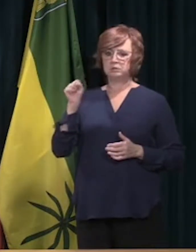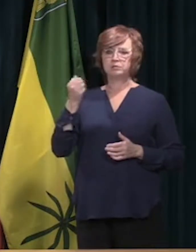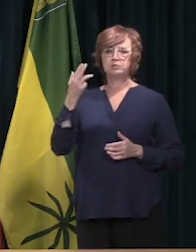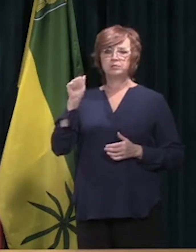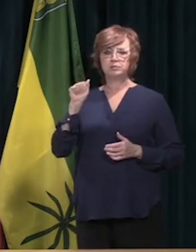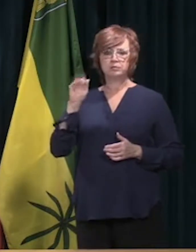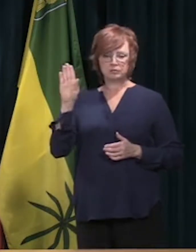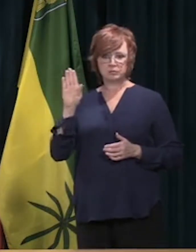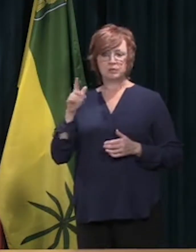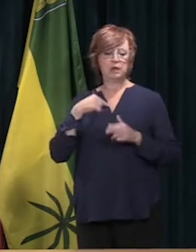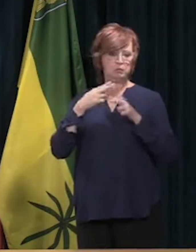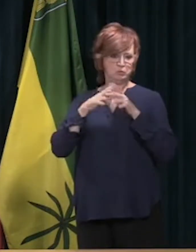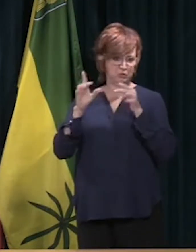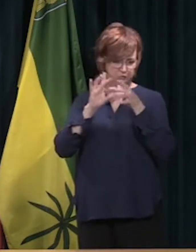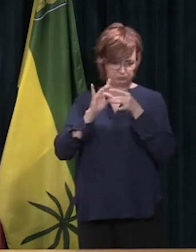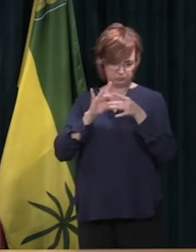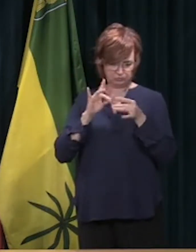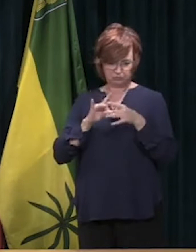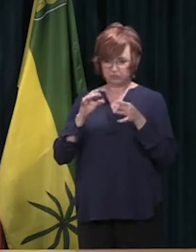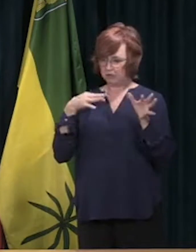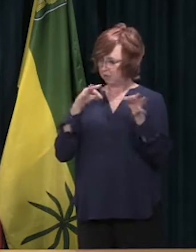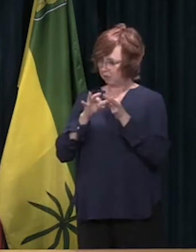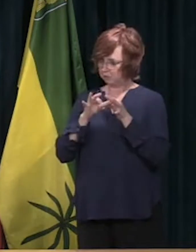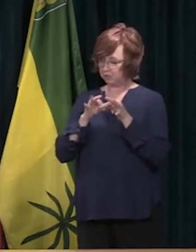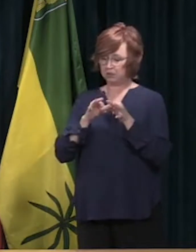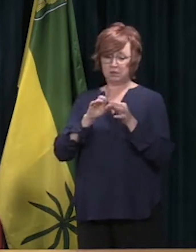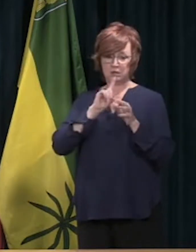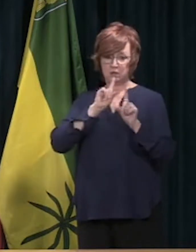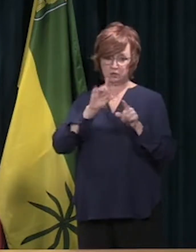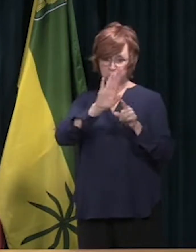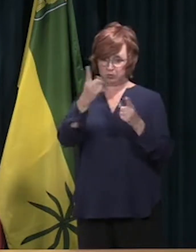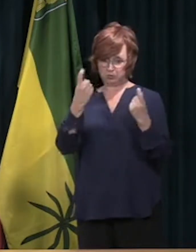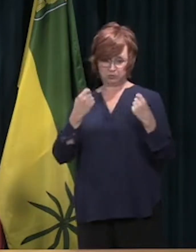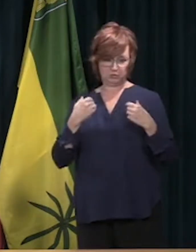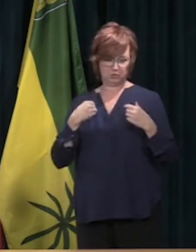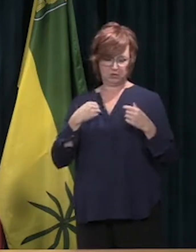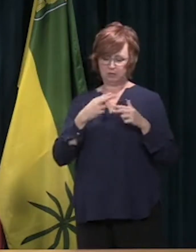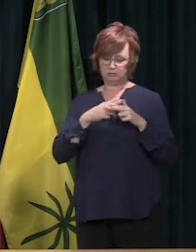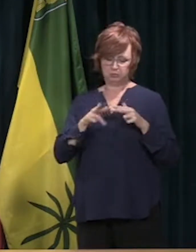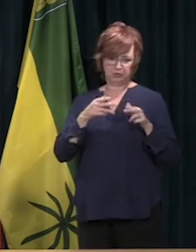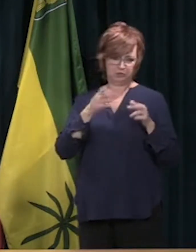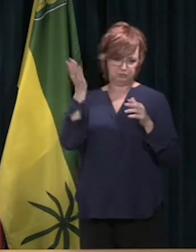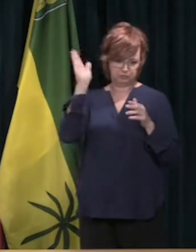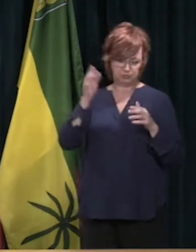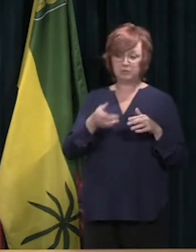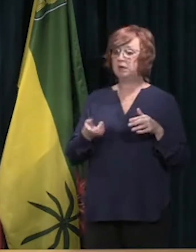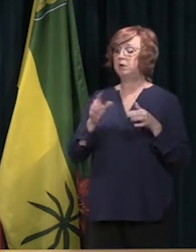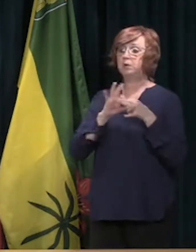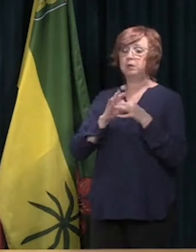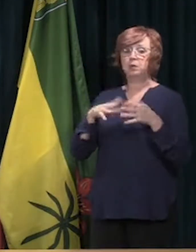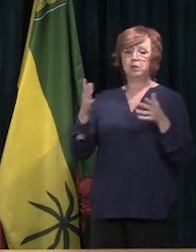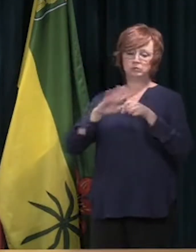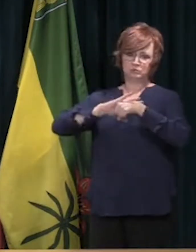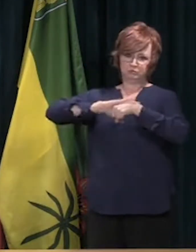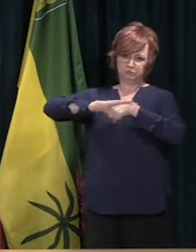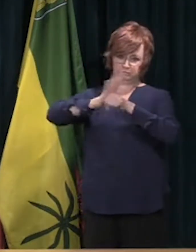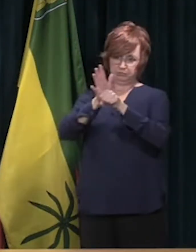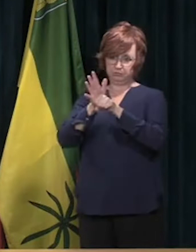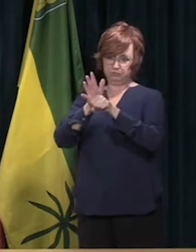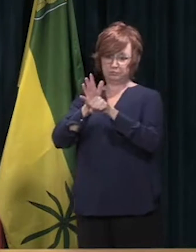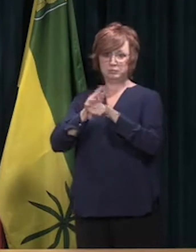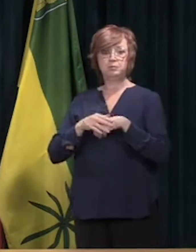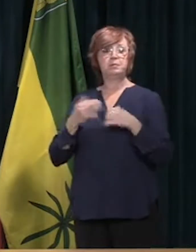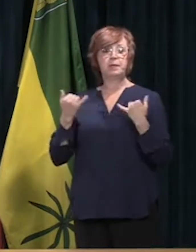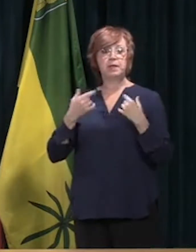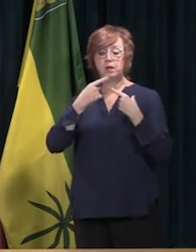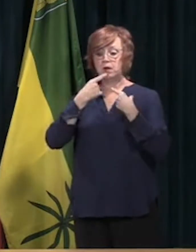and answer any questions you may have today. So regarding the COVID-19 situation, as